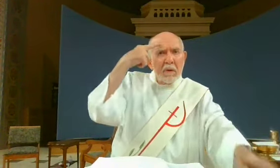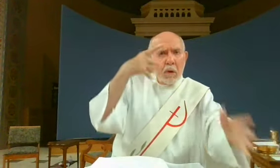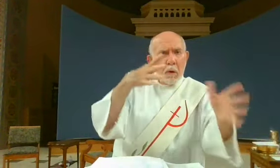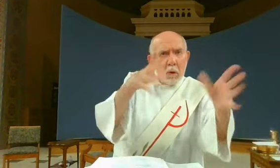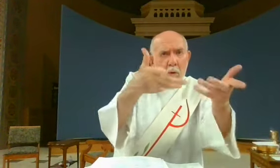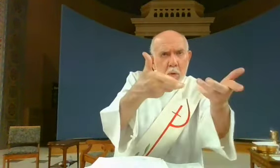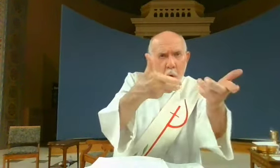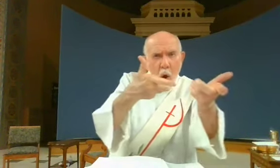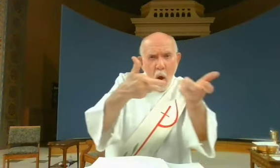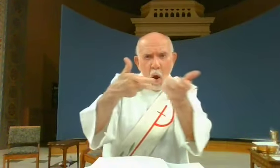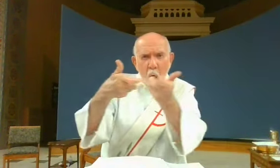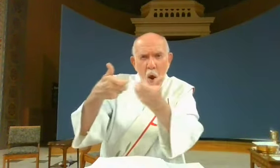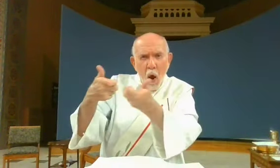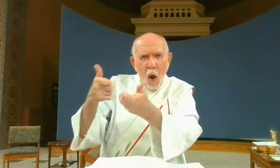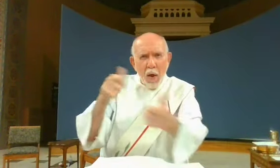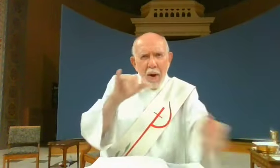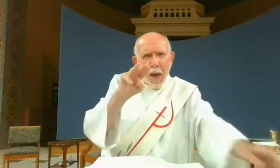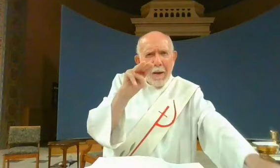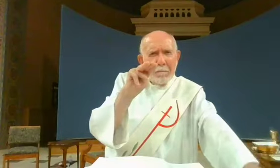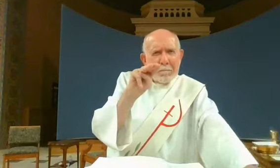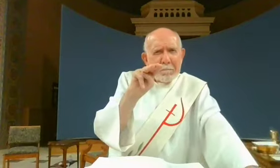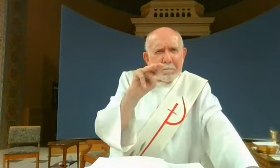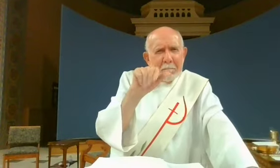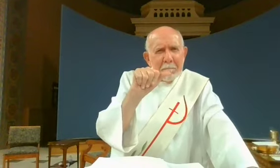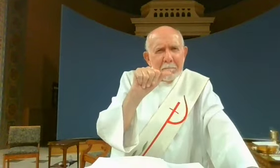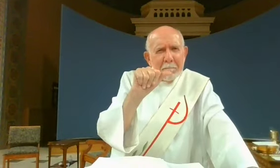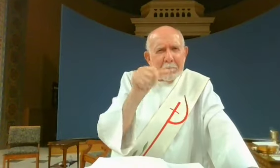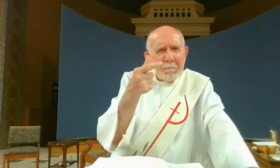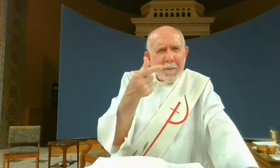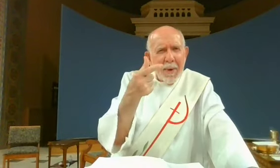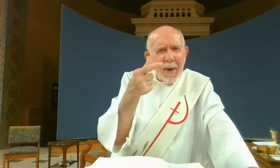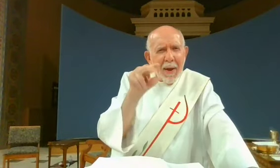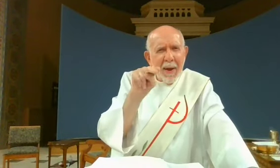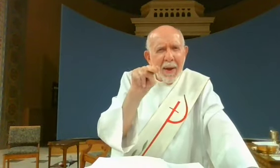rules. He draws us in like a magnet.